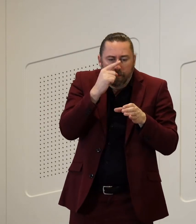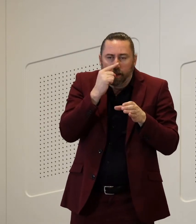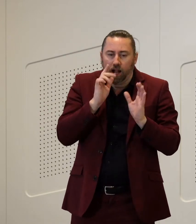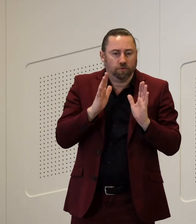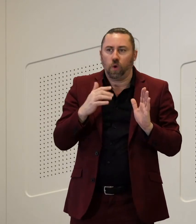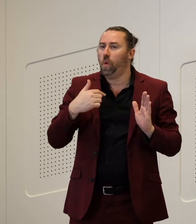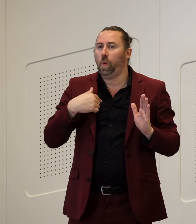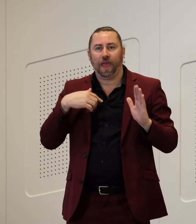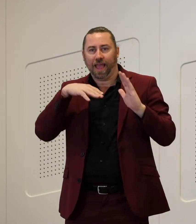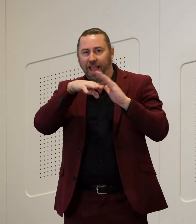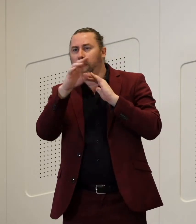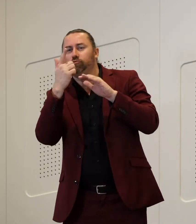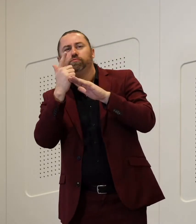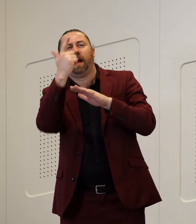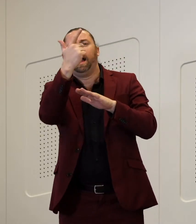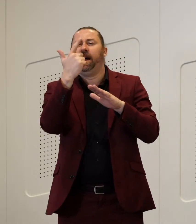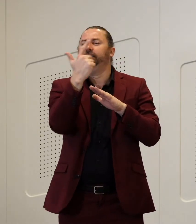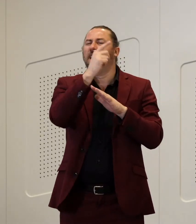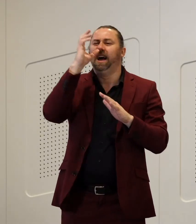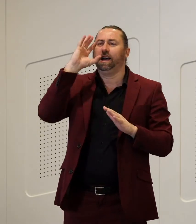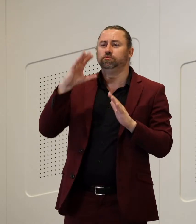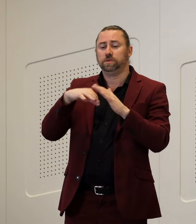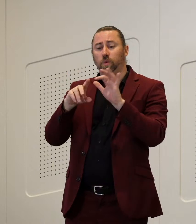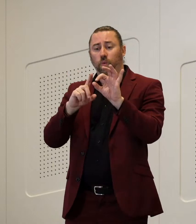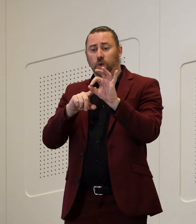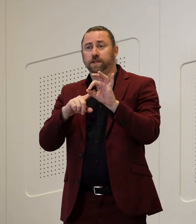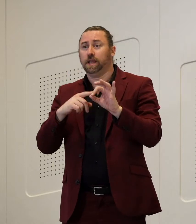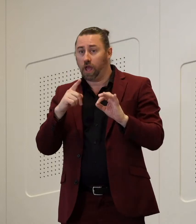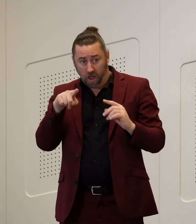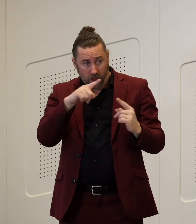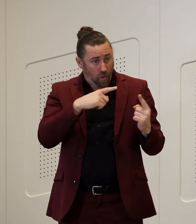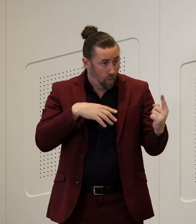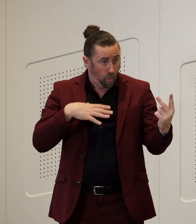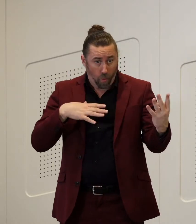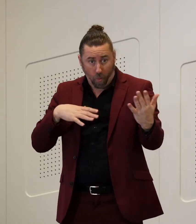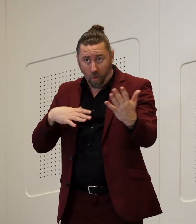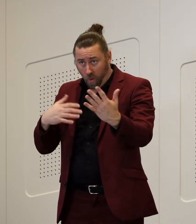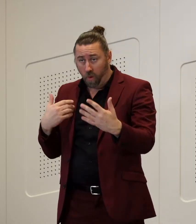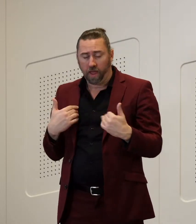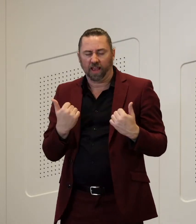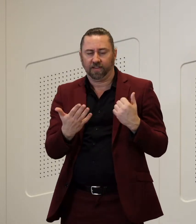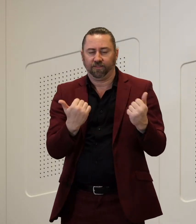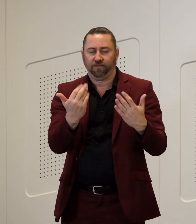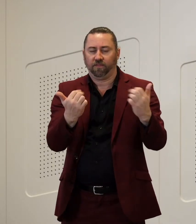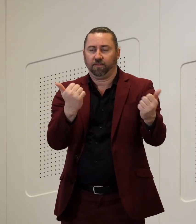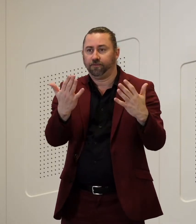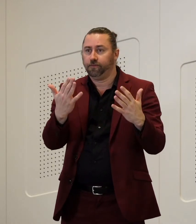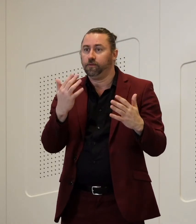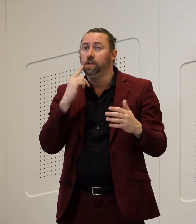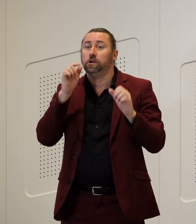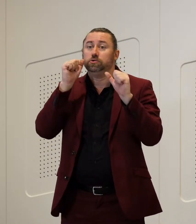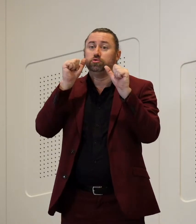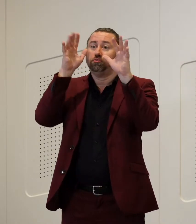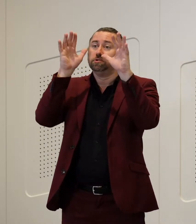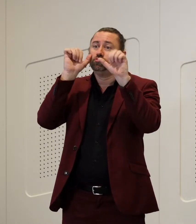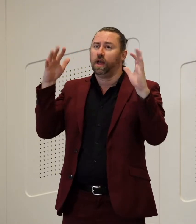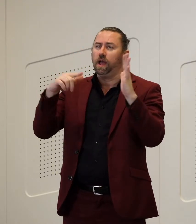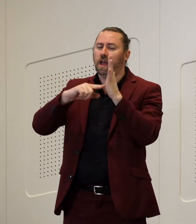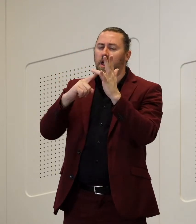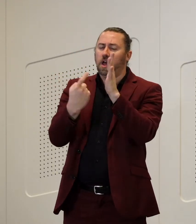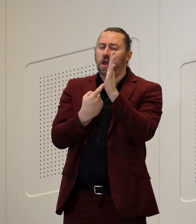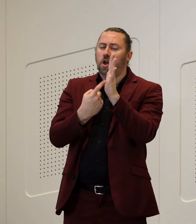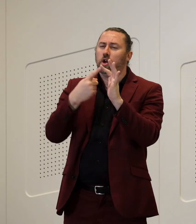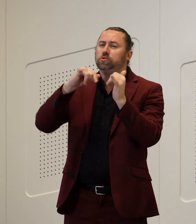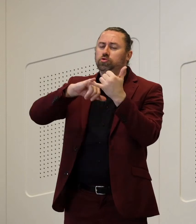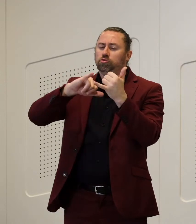gone into a remote town and we've done everyone who's eligible. And I have to say our take-up rate in the Torres Strait has been